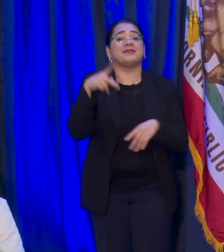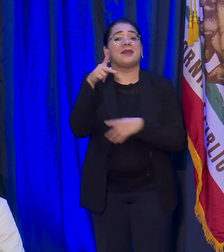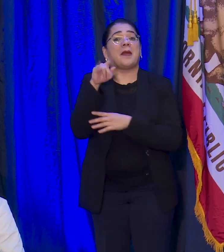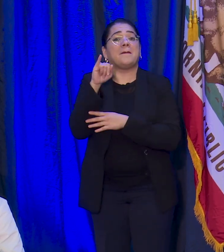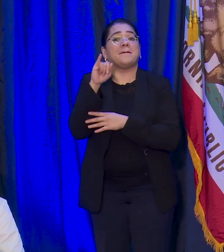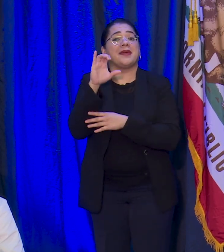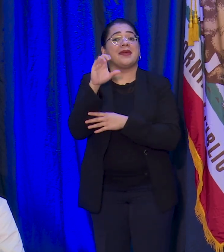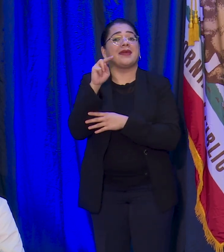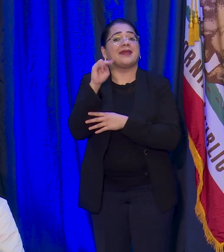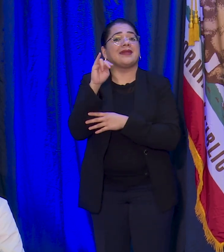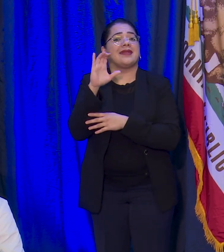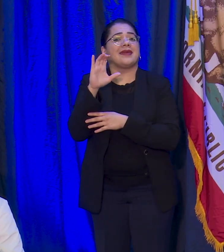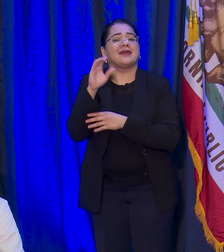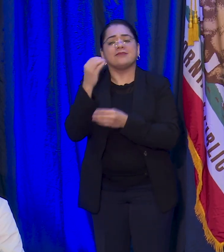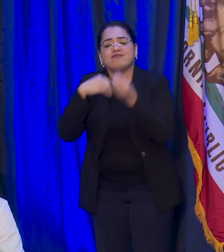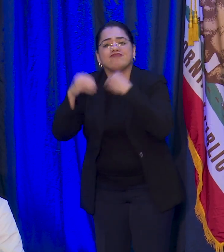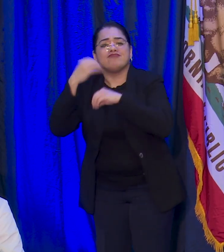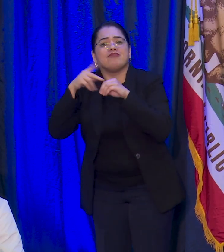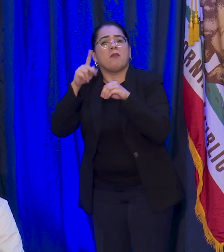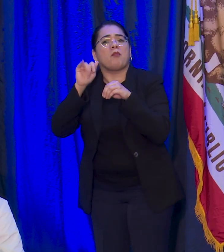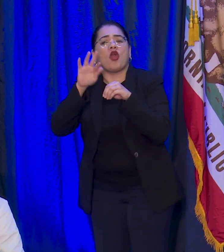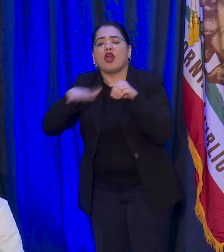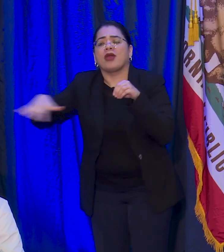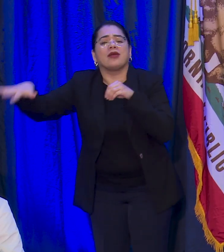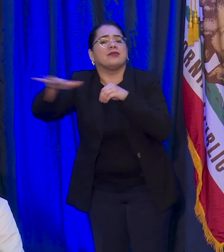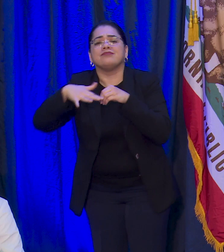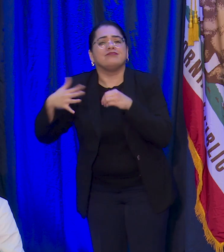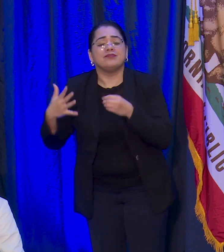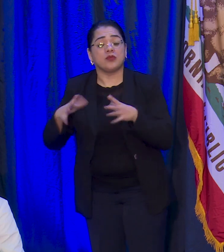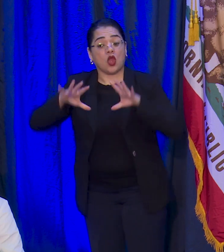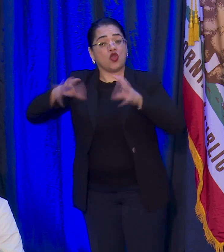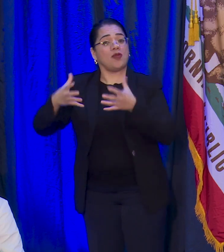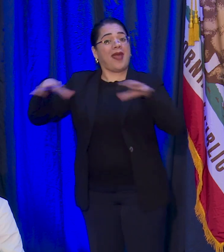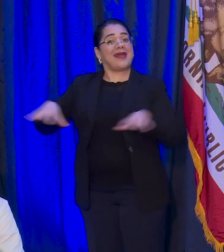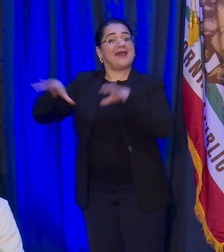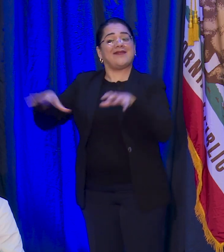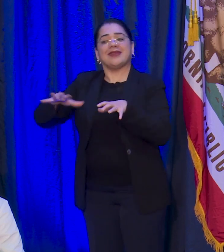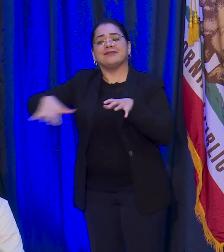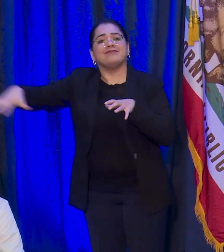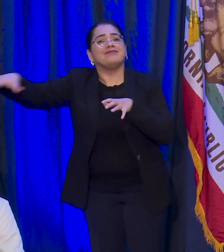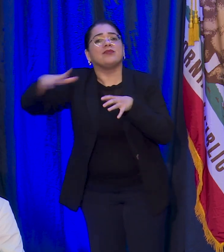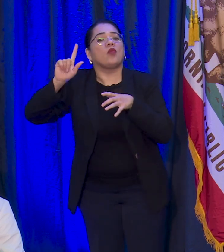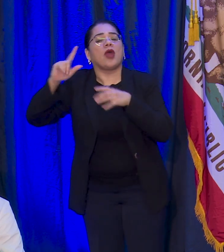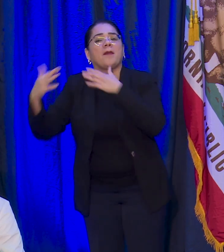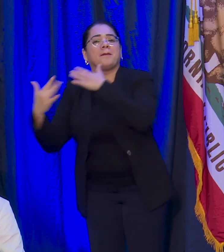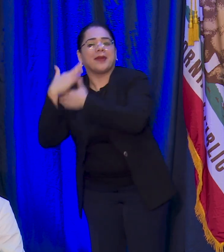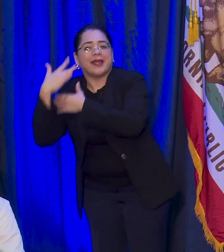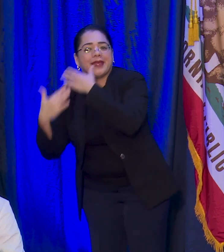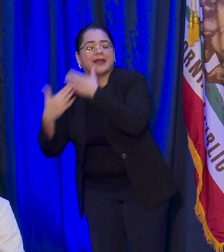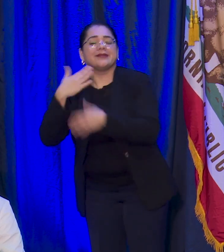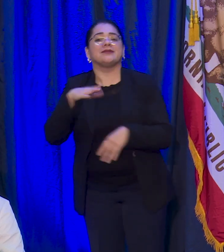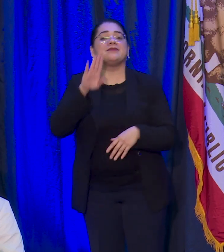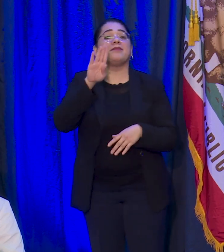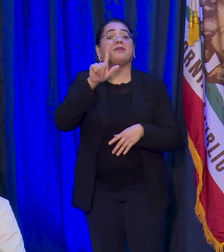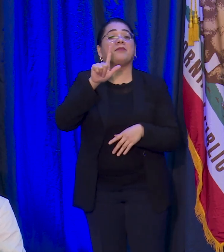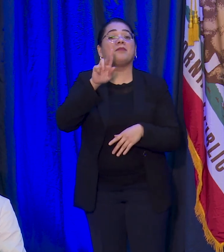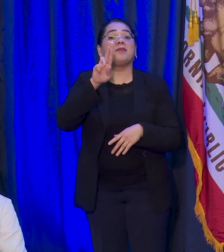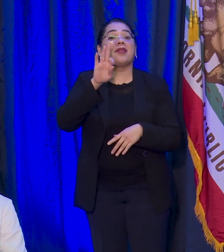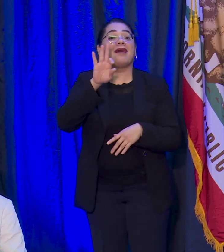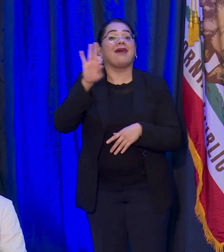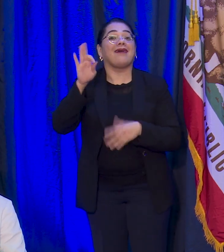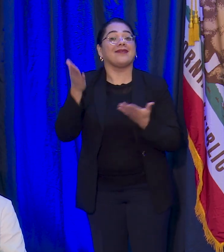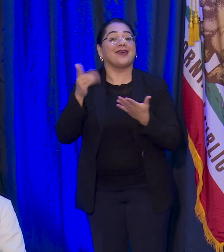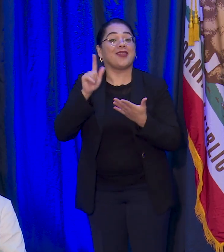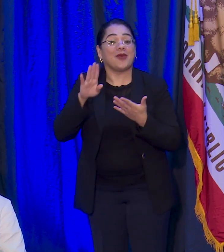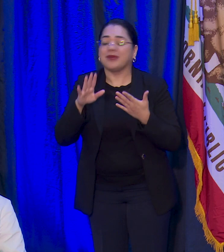type of group exercise activity outside in our parks, beaches, or bluff areas are